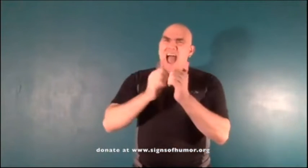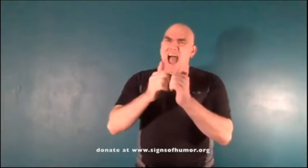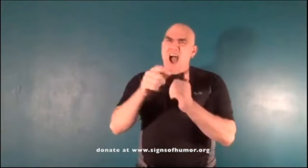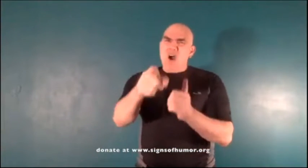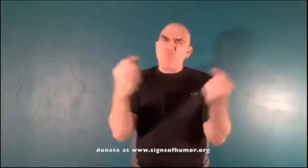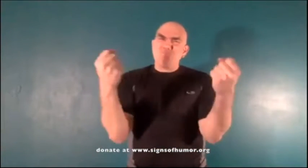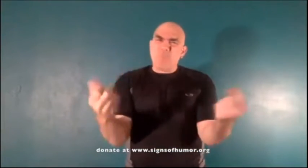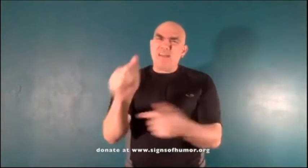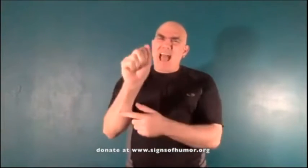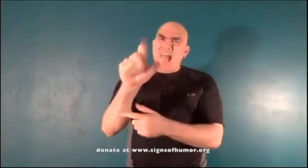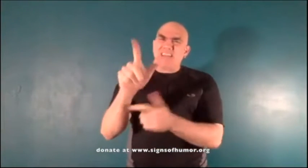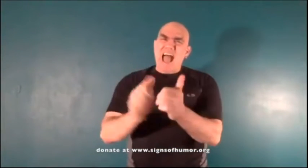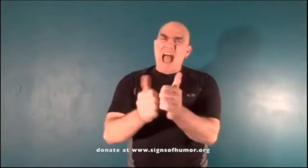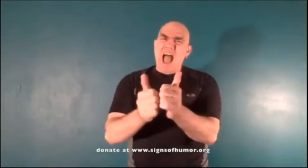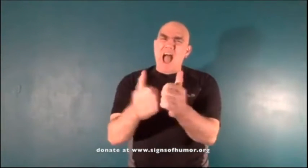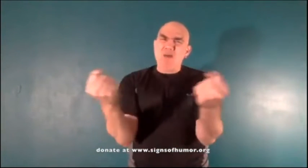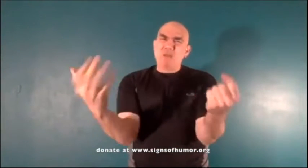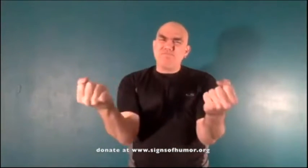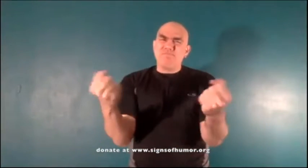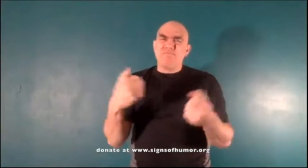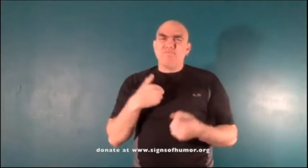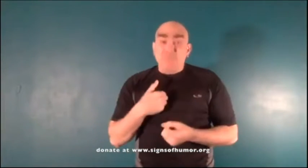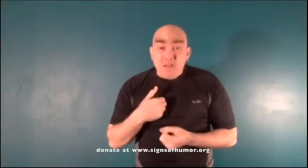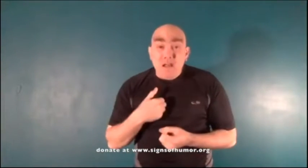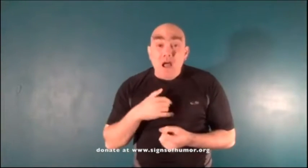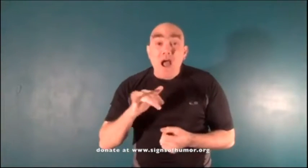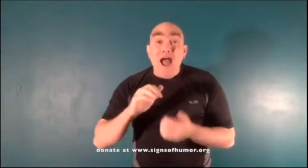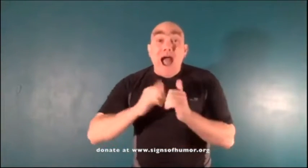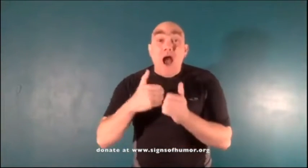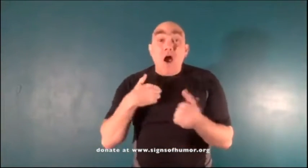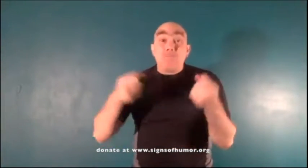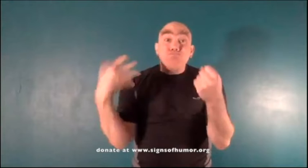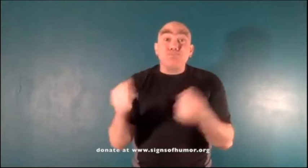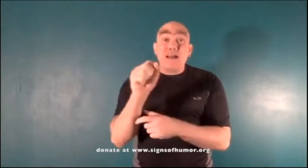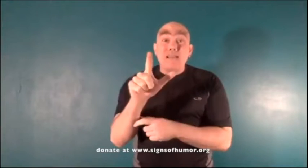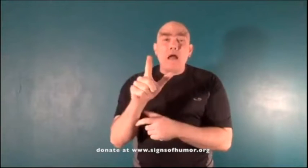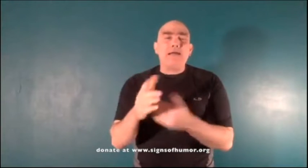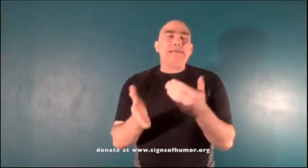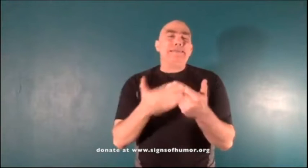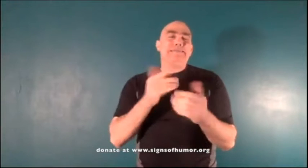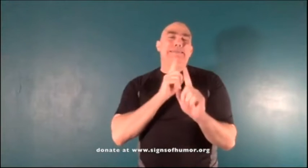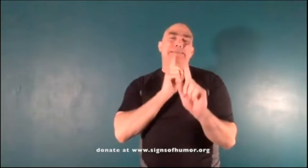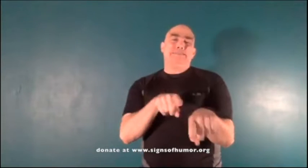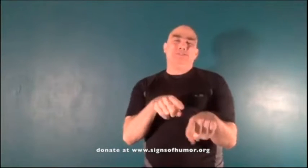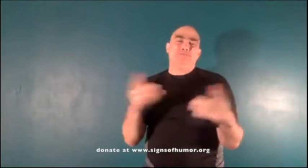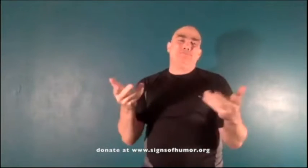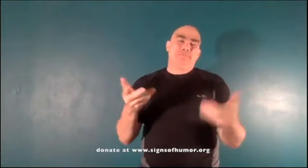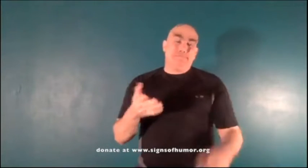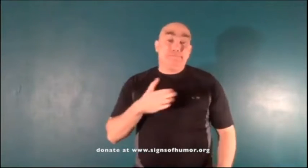with puzzled looks. And people want to know why I'm so fluent in American Sign Language if I didn't grow up in a deaf